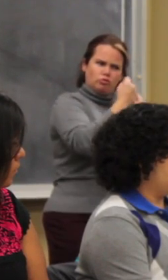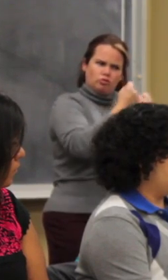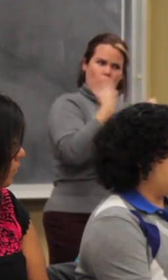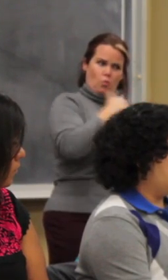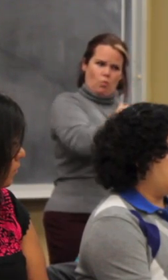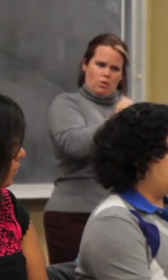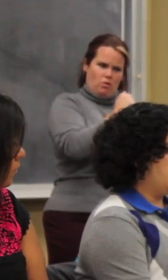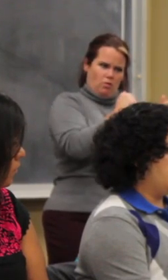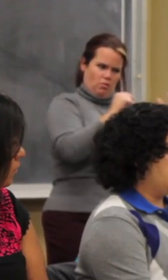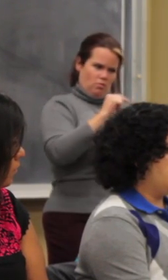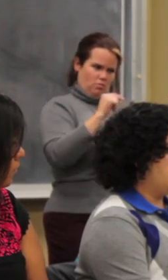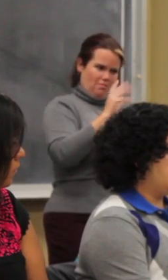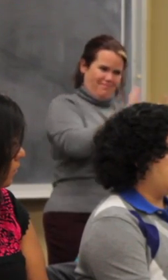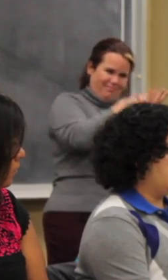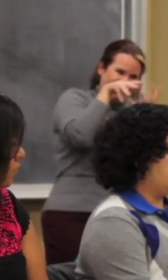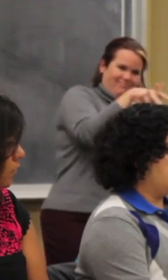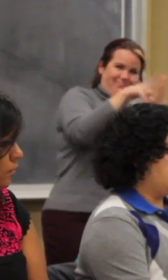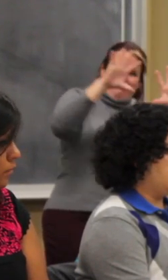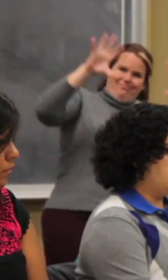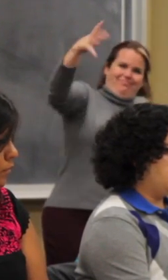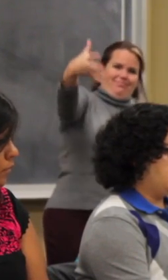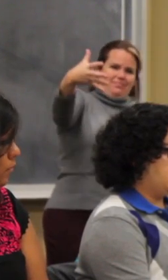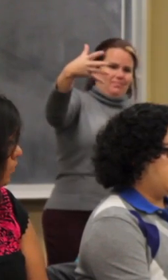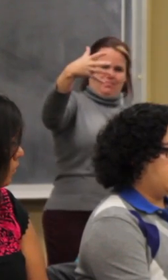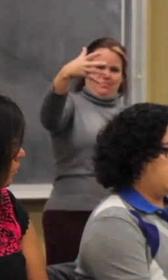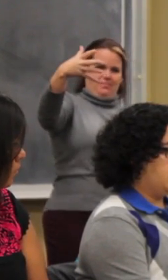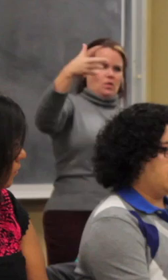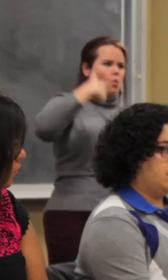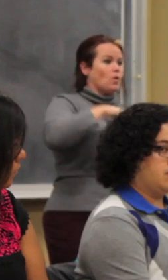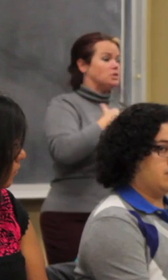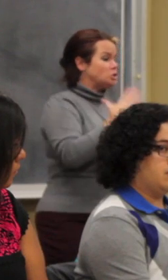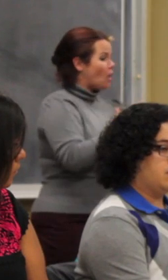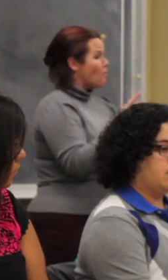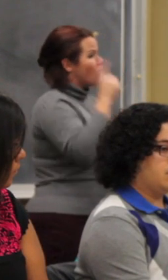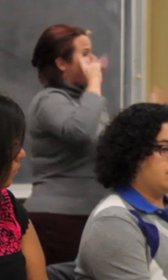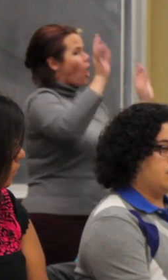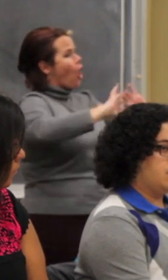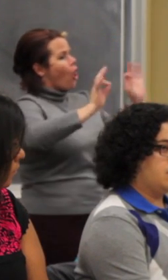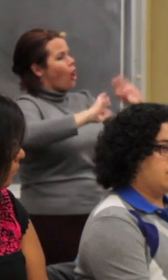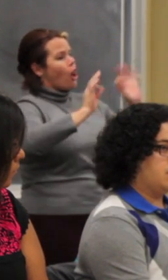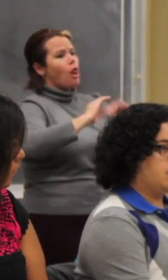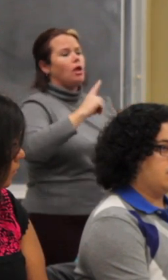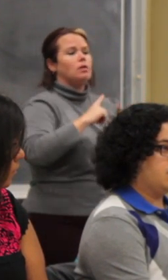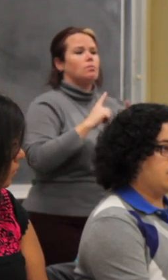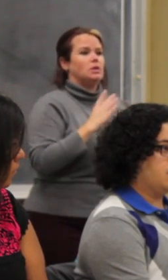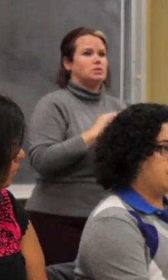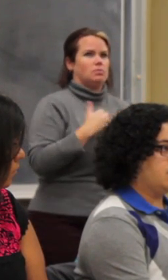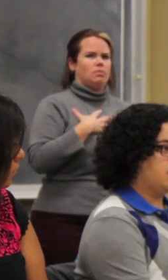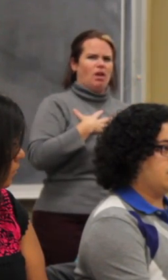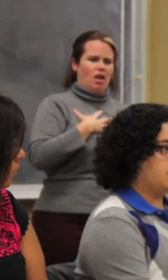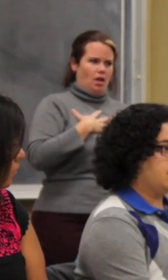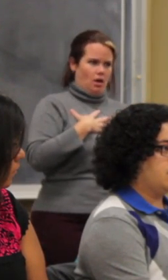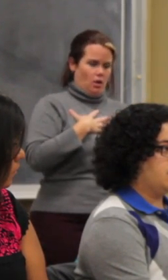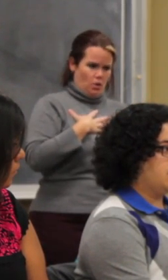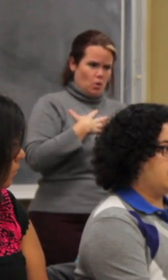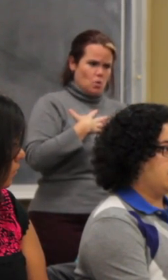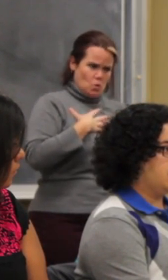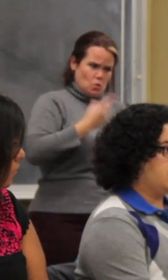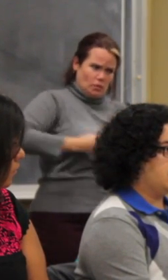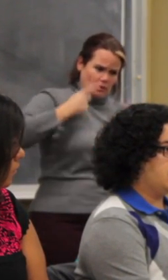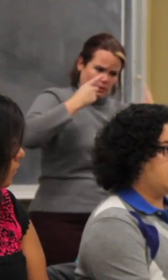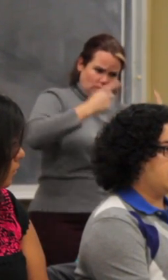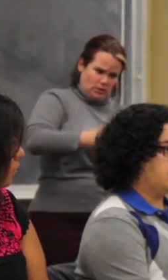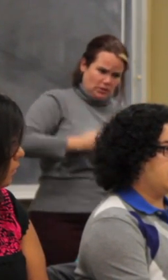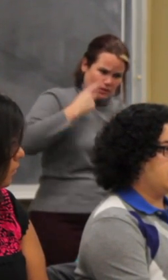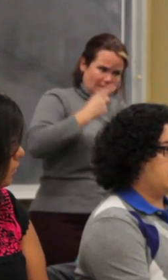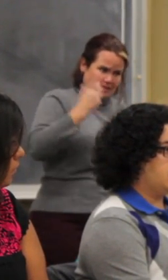positioned differently, so that some of us may think it's not a big deal, but some of us may be really having a hard time